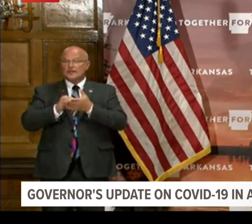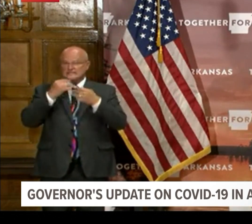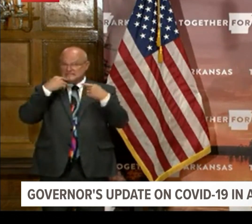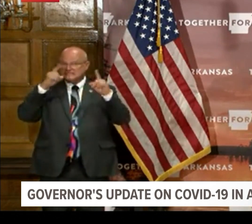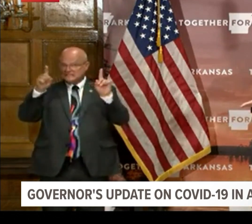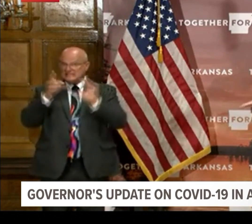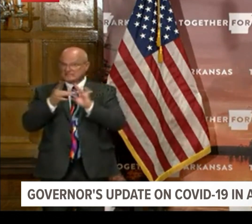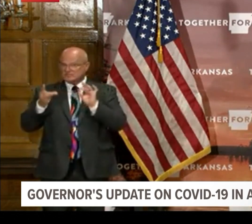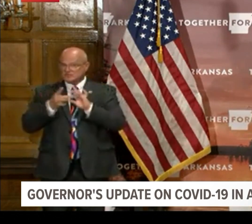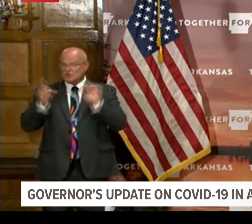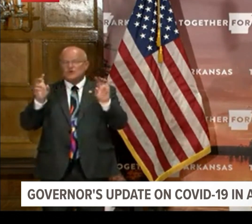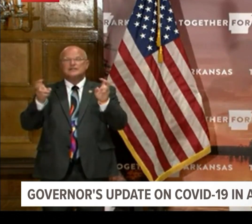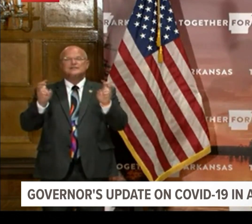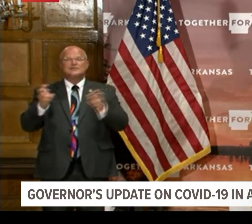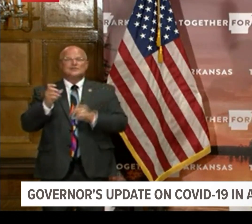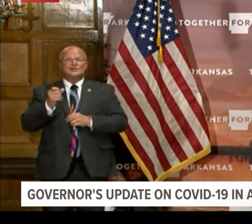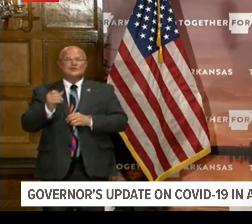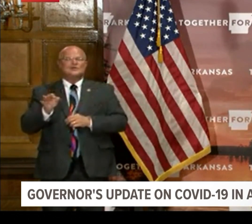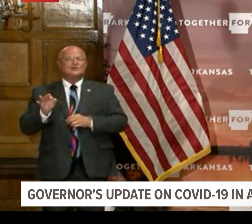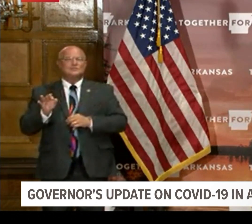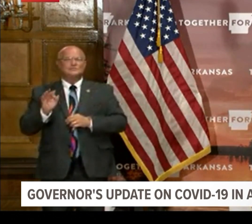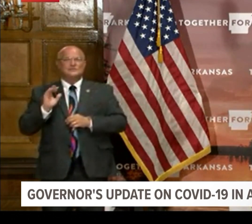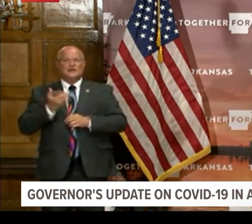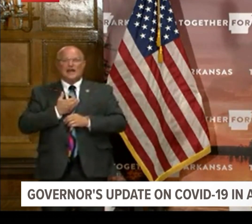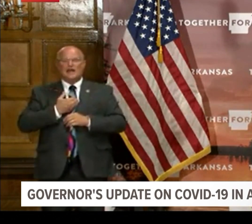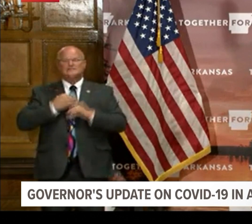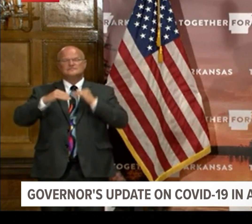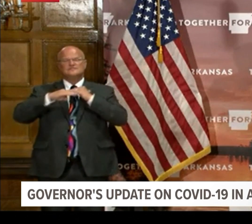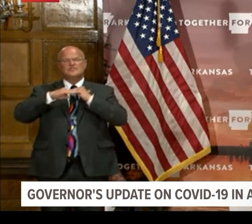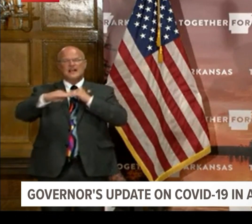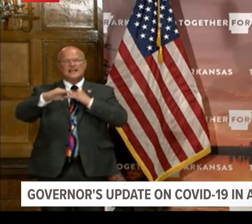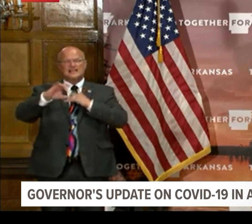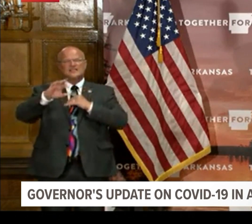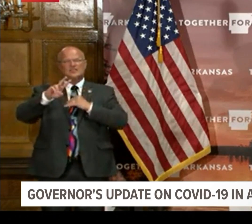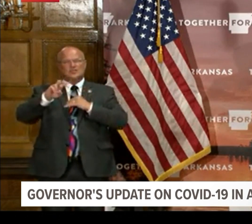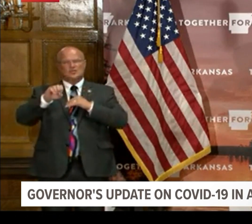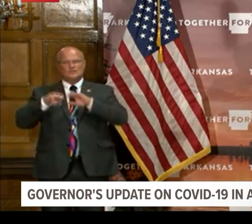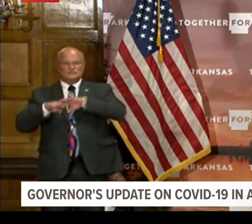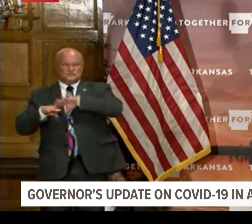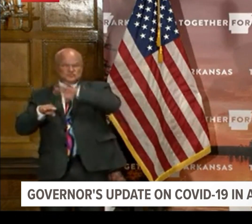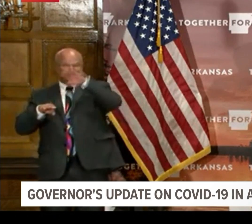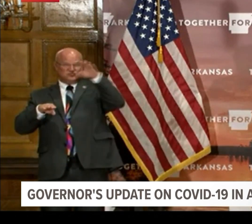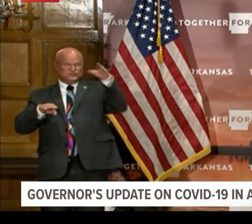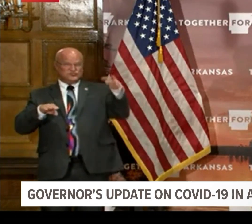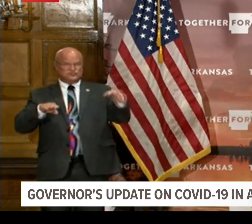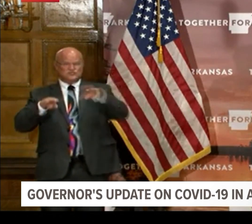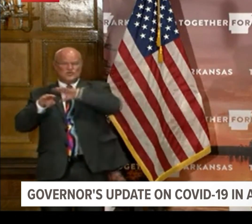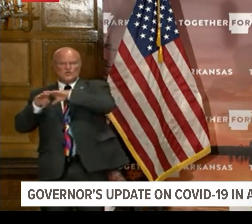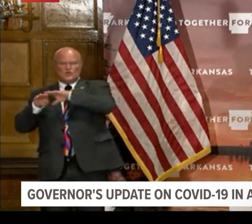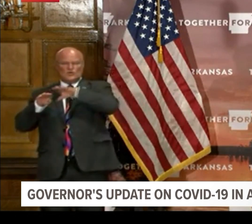success story in terms of our flattening that curve, which has been the objective.